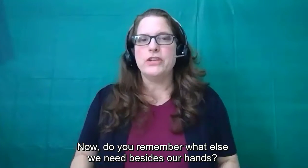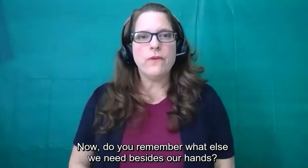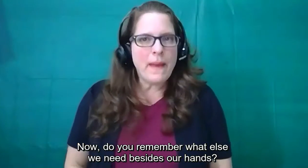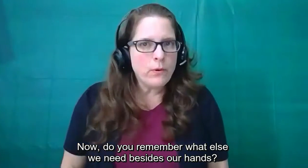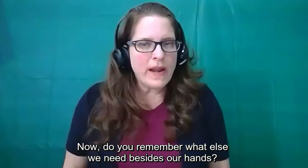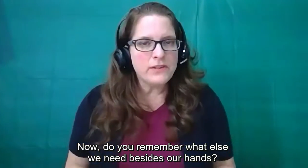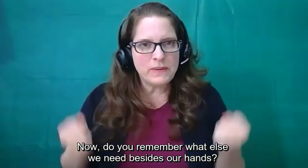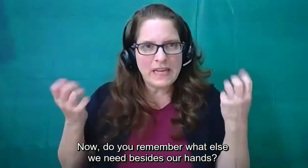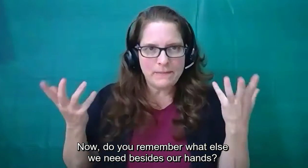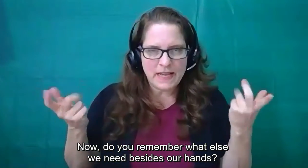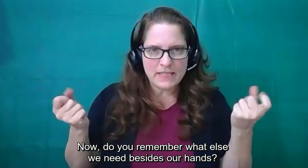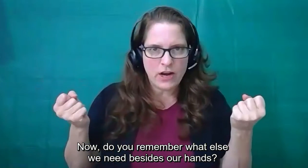remember what else we need besides our hands?